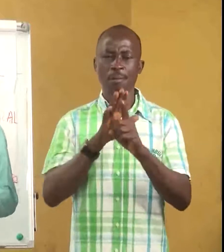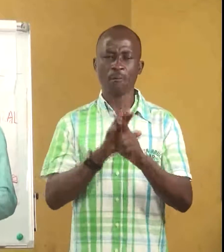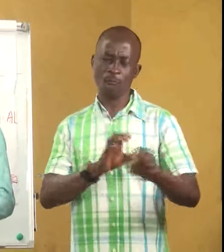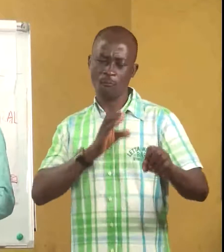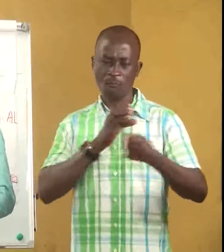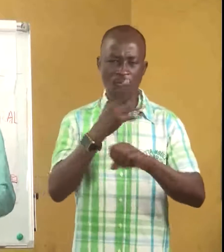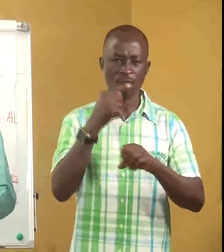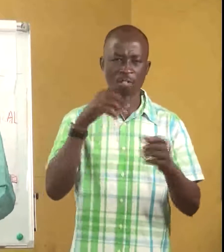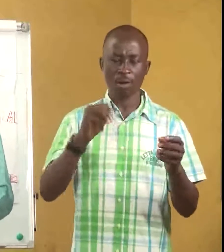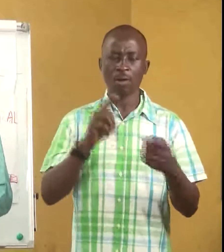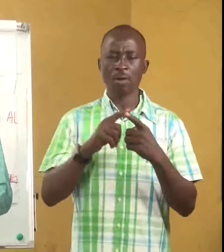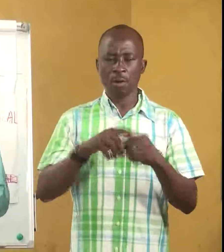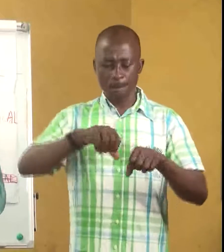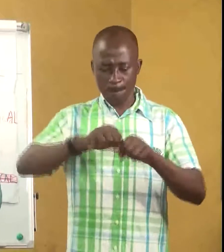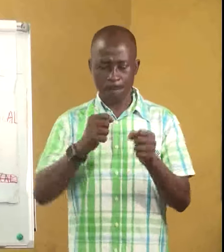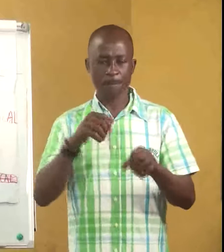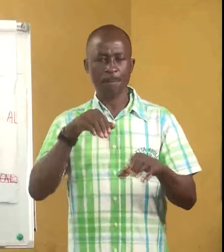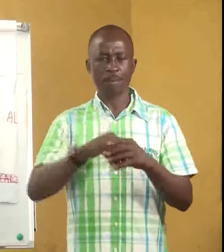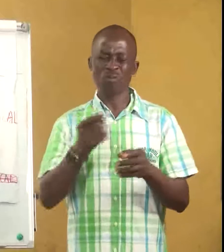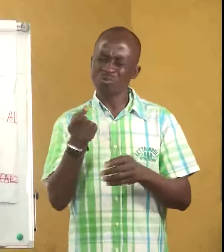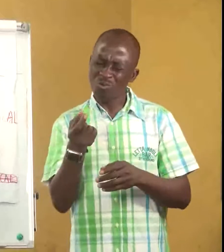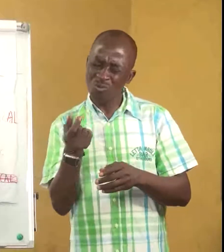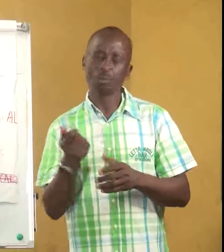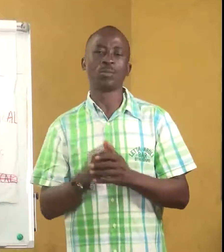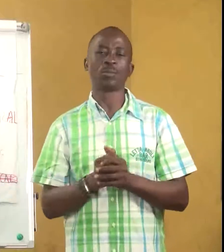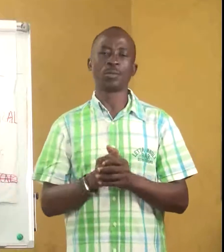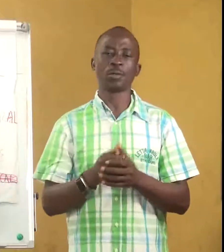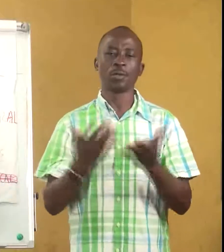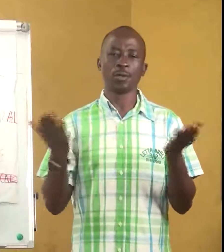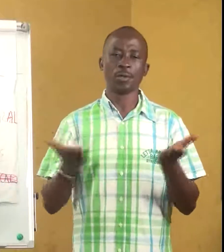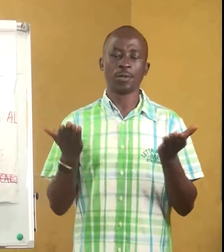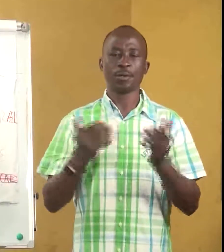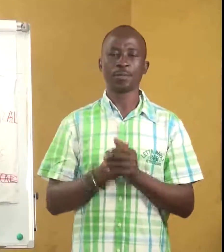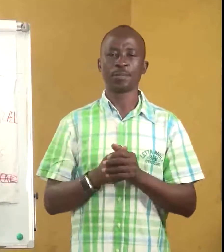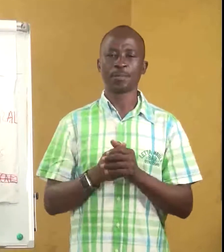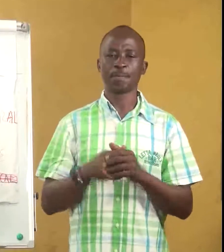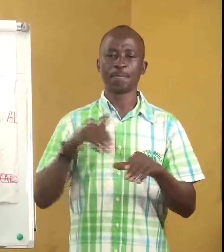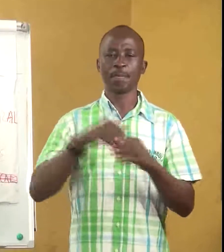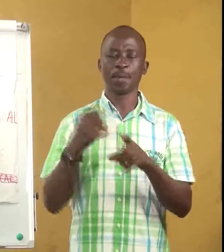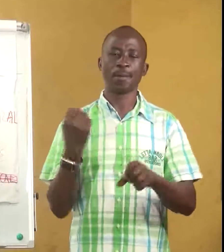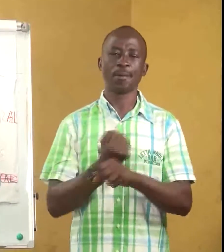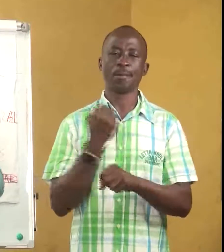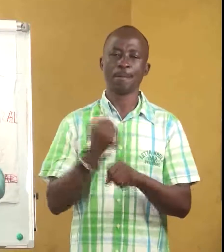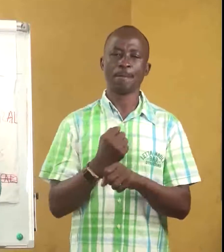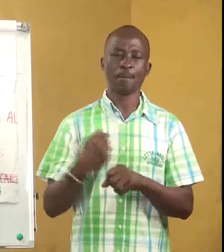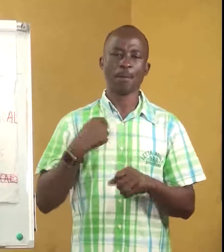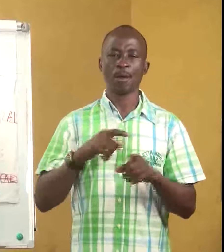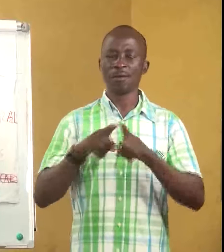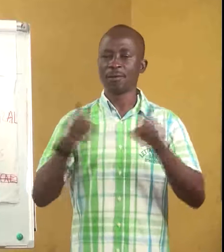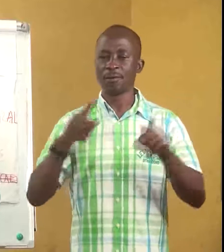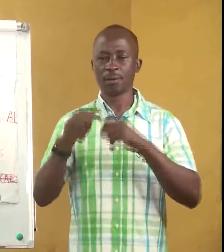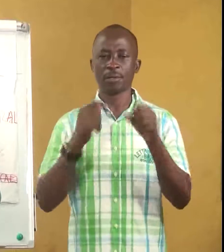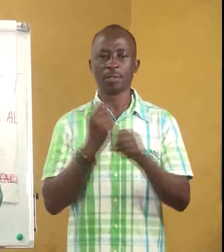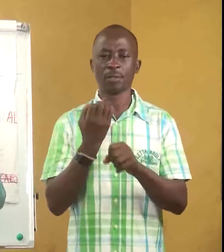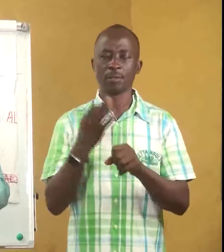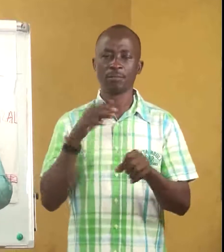it to break down into pieces. Here in the rock, there are different types of